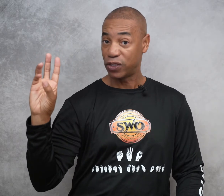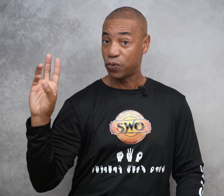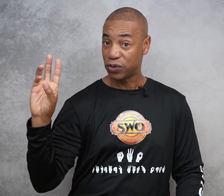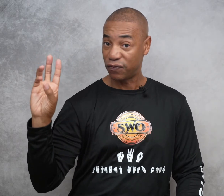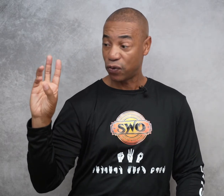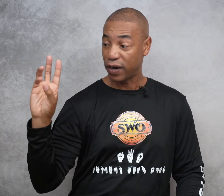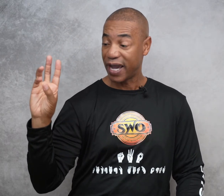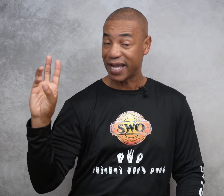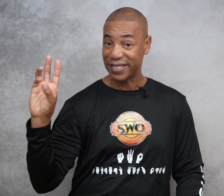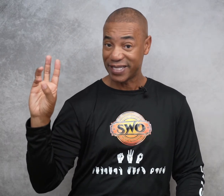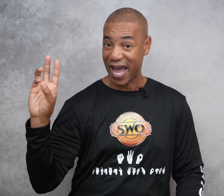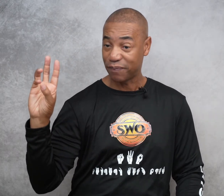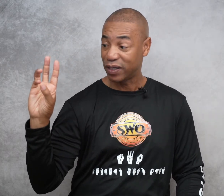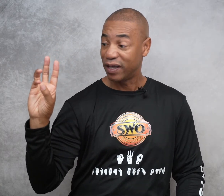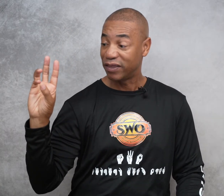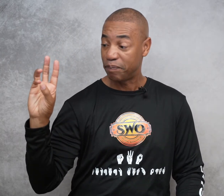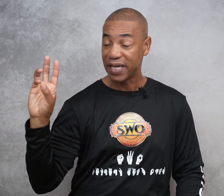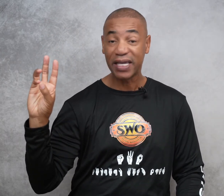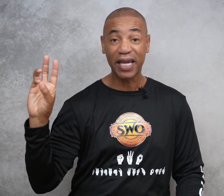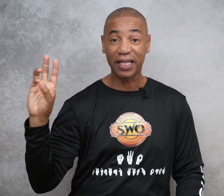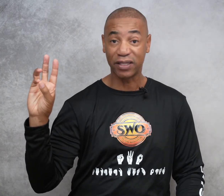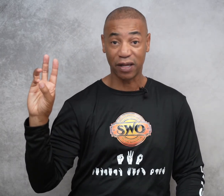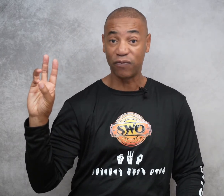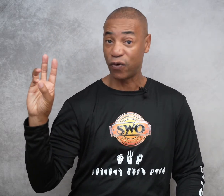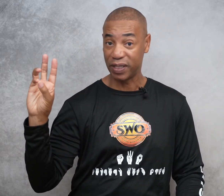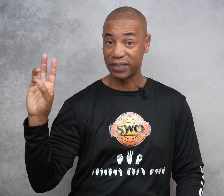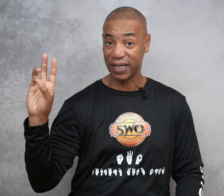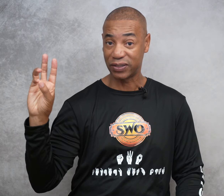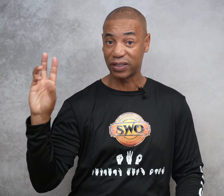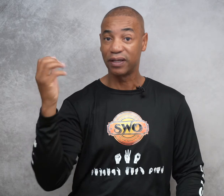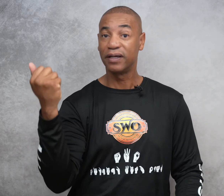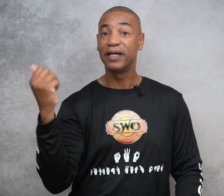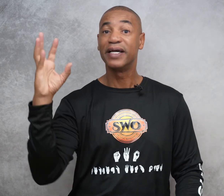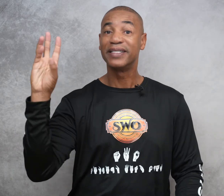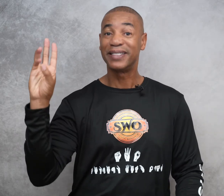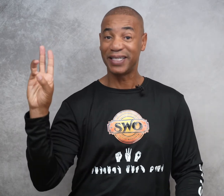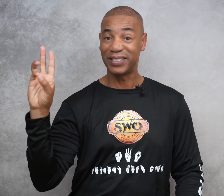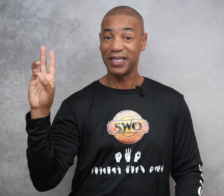towards the viewer, and I tapped the pinky and the thumb, forming the 6. 16,